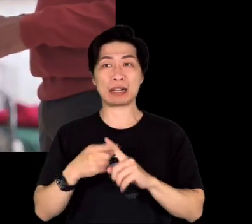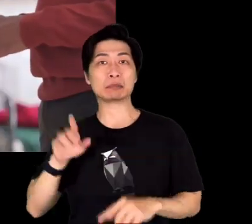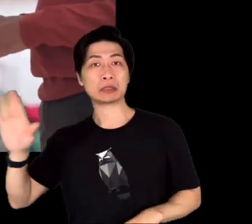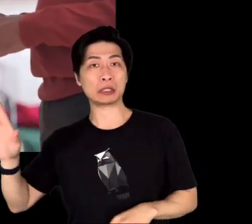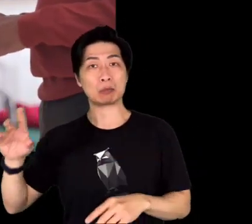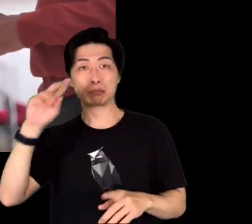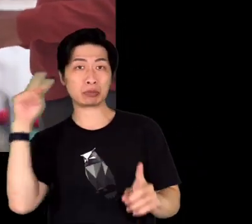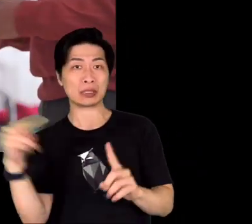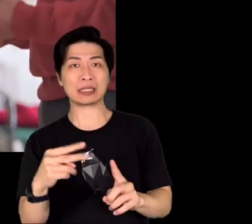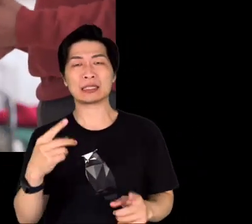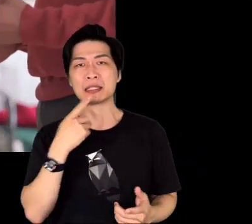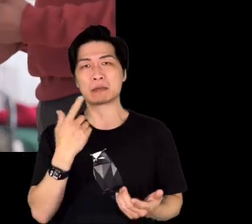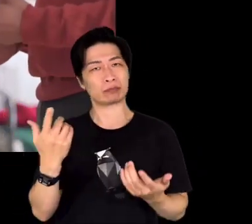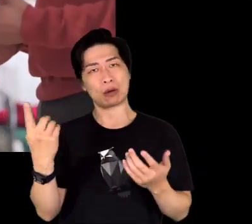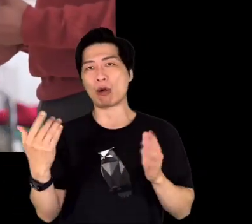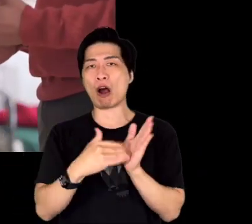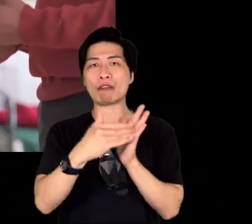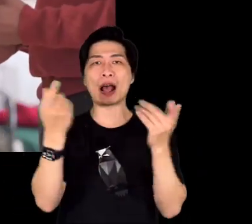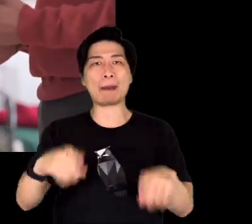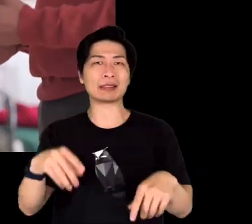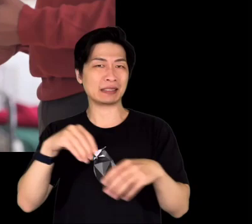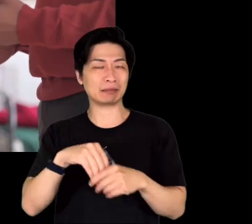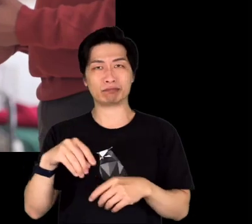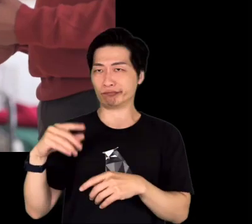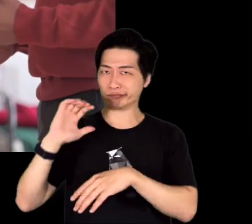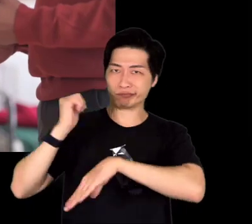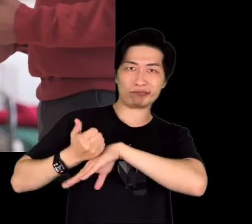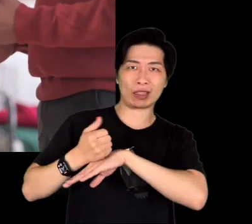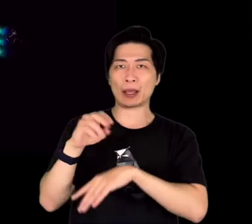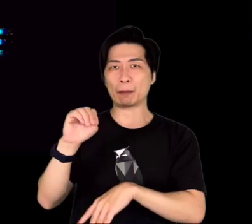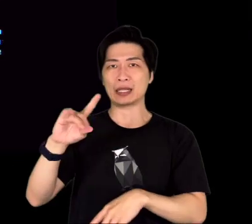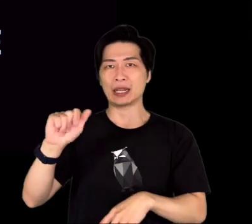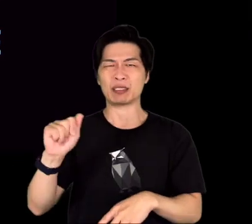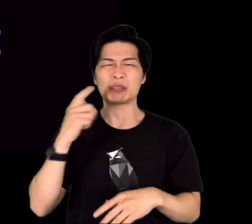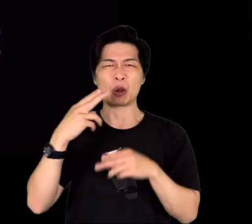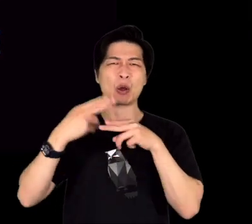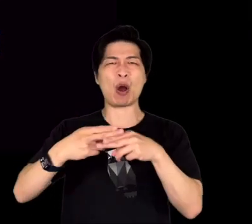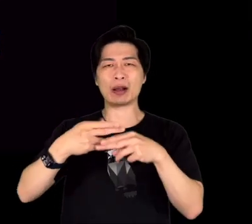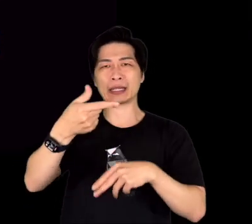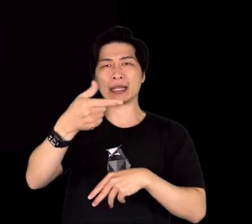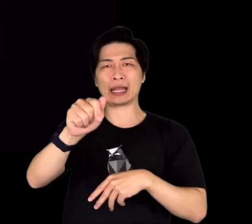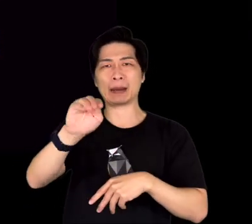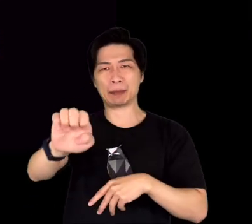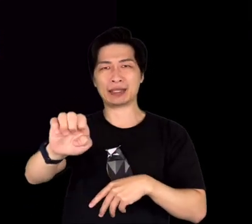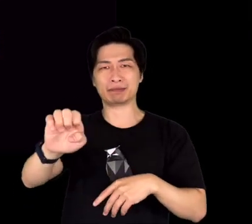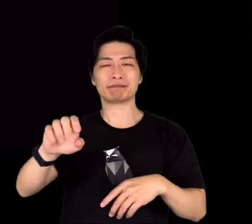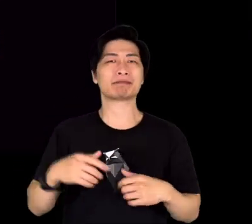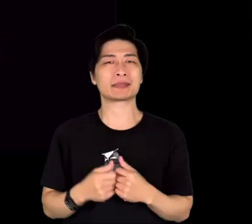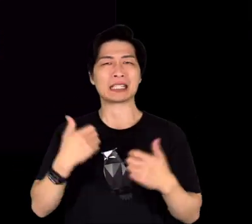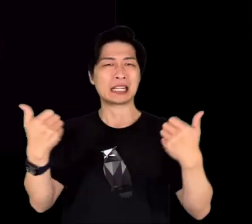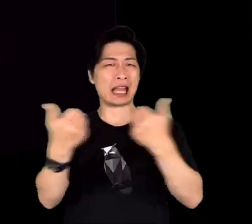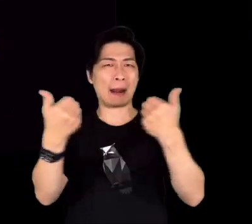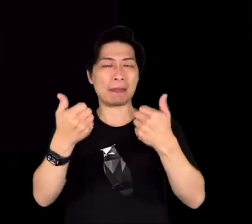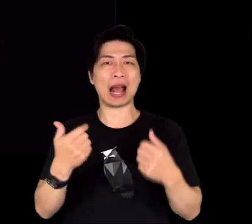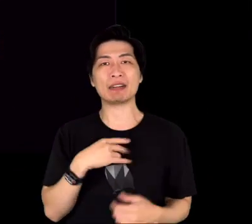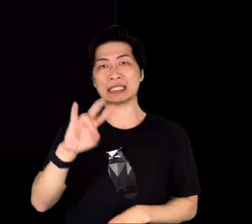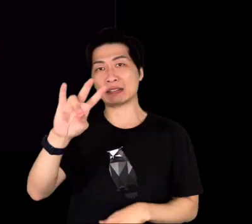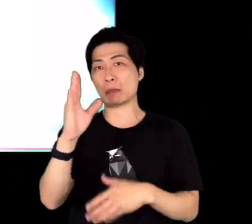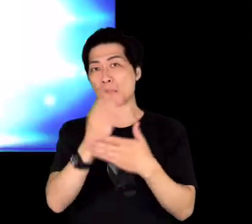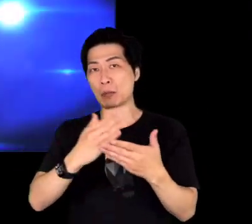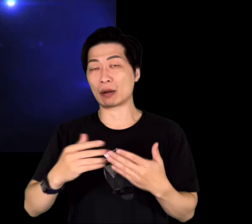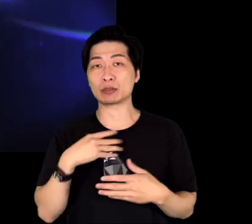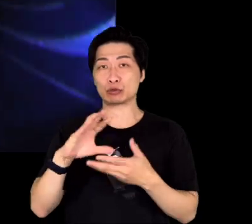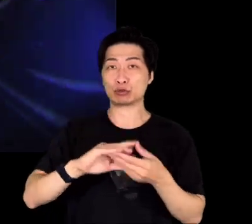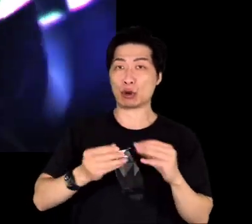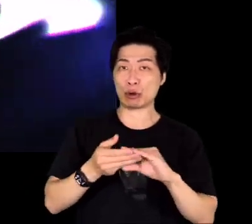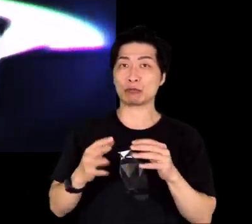friend laid out a dynamic that commonly plays out in legacy media. We will call this the game. The game has 7 parts.